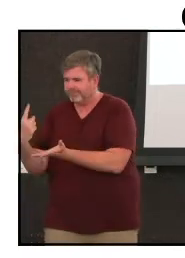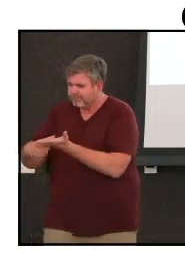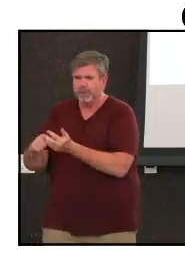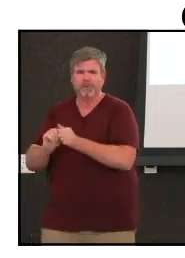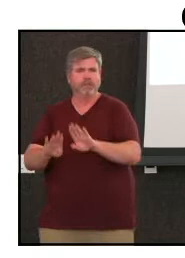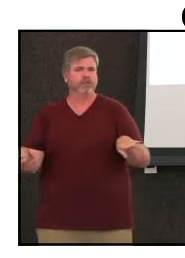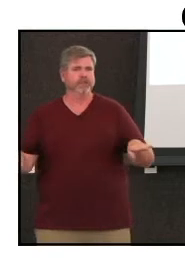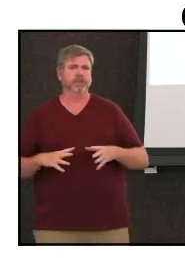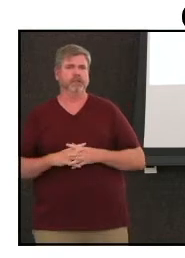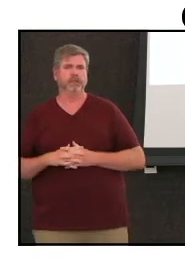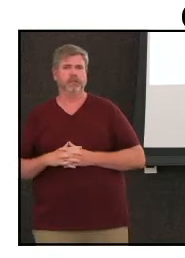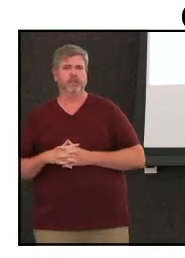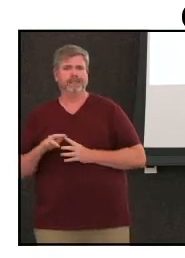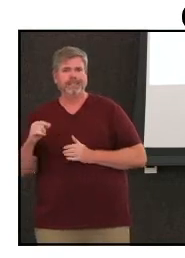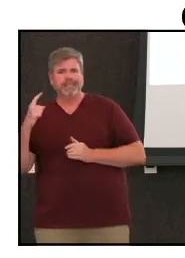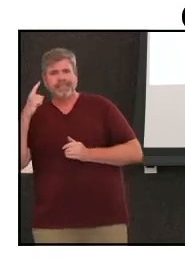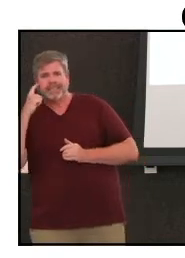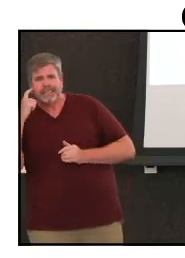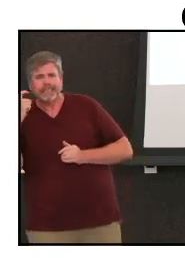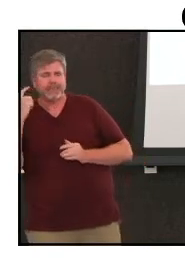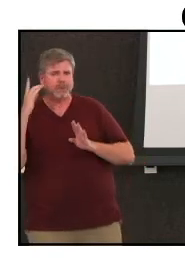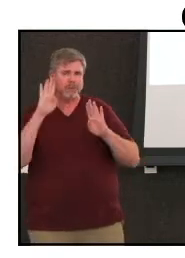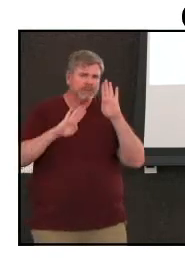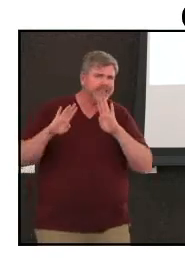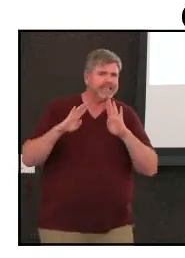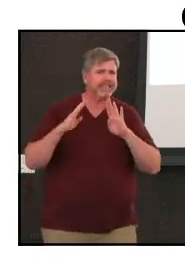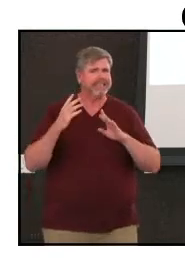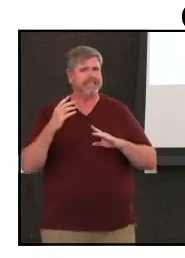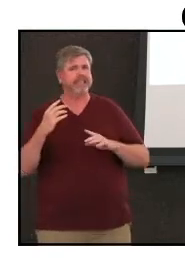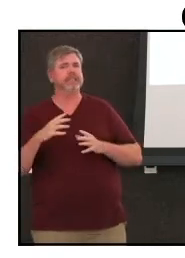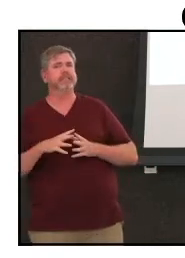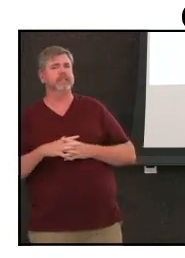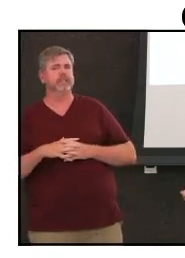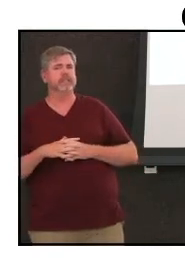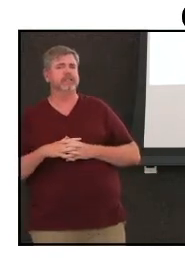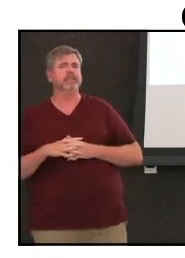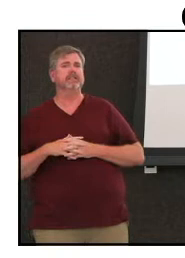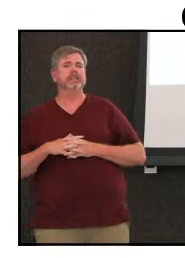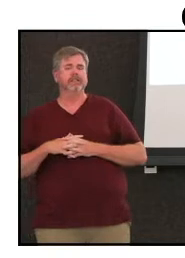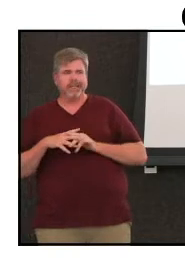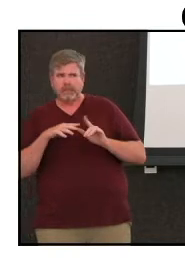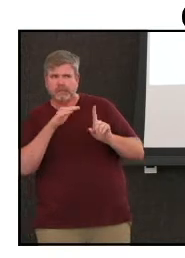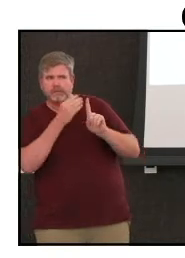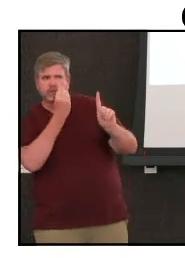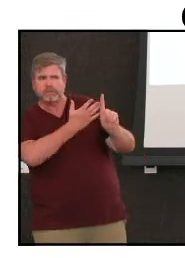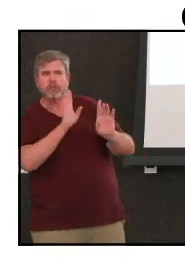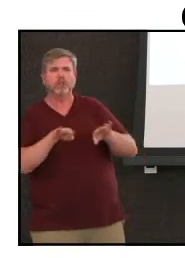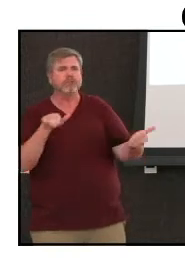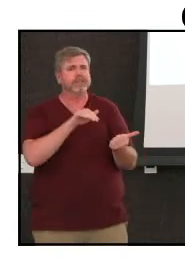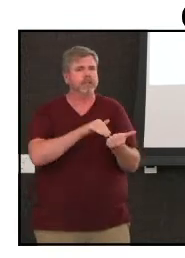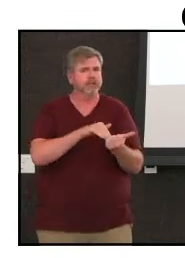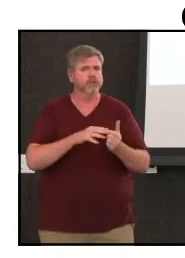child's pediatrician or family doctor know that you are worried about your child. Express those concerns. You can always ask to talk to them when your child is not in the